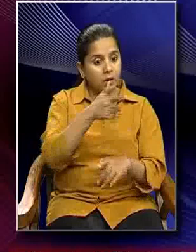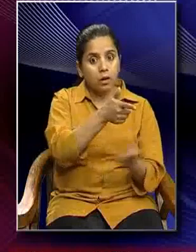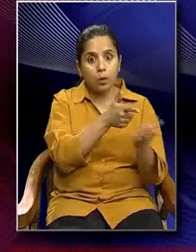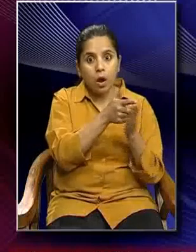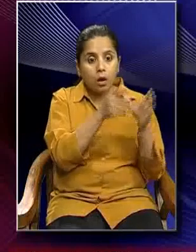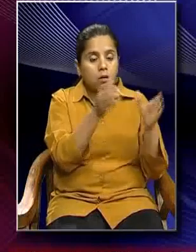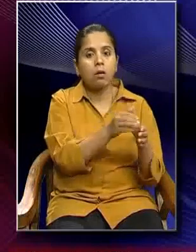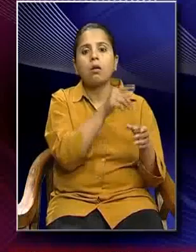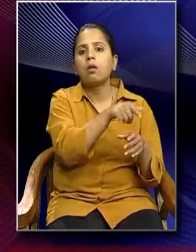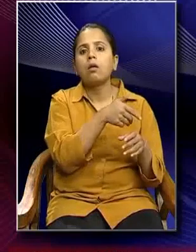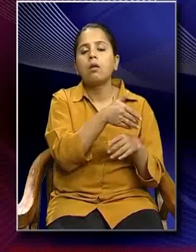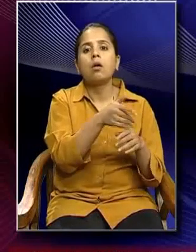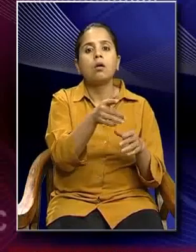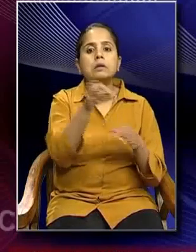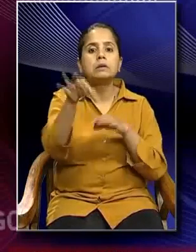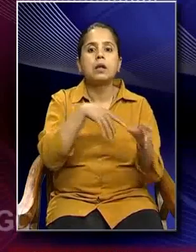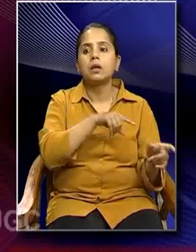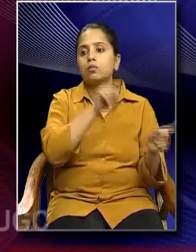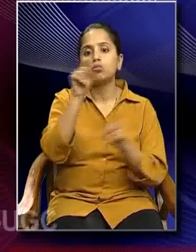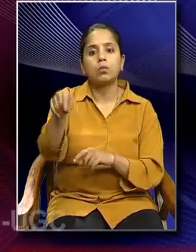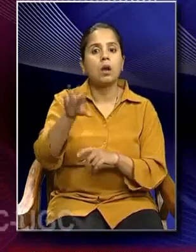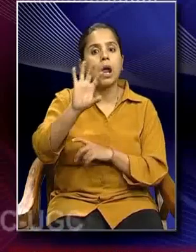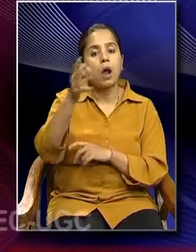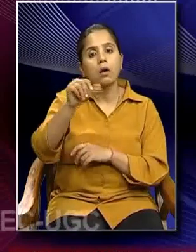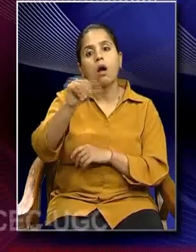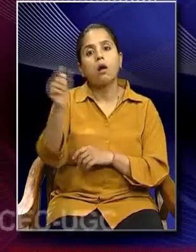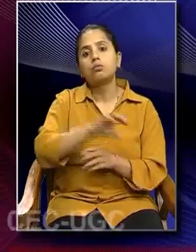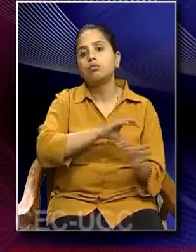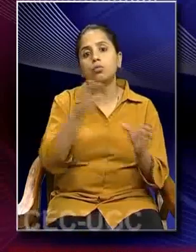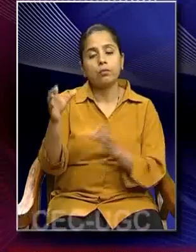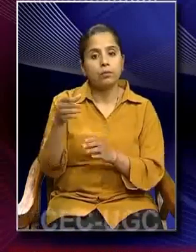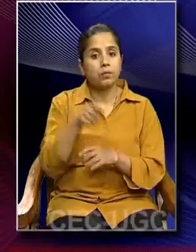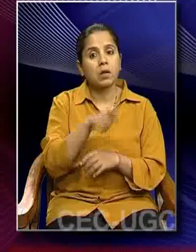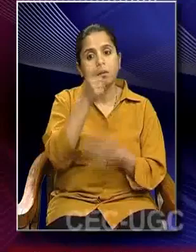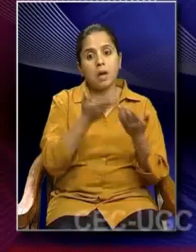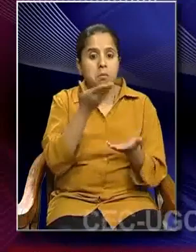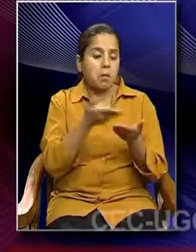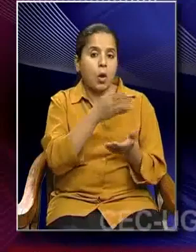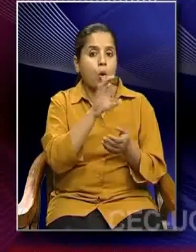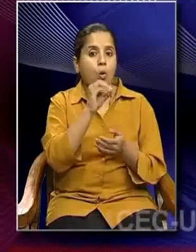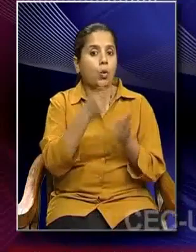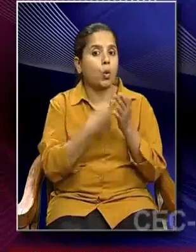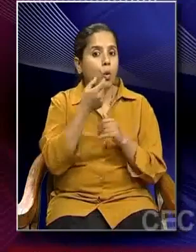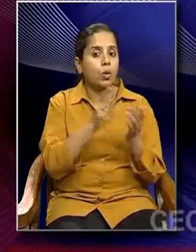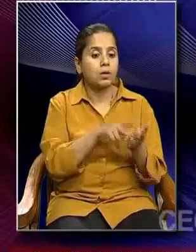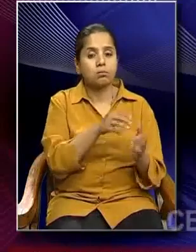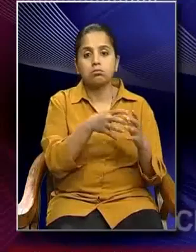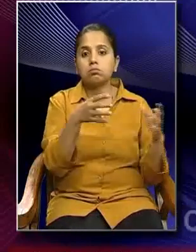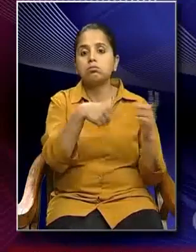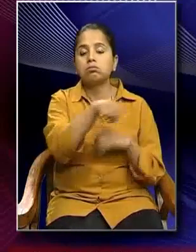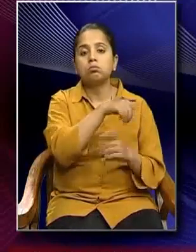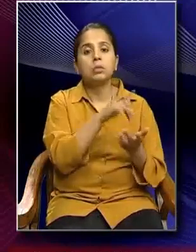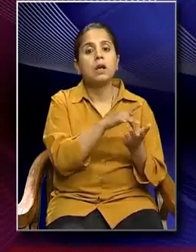going to settle down in a large city or a country which is developed, so at the place of origin, the potentially